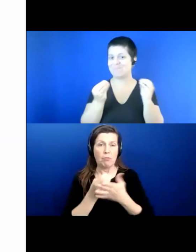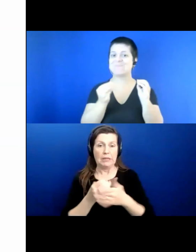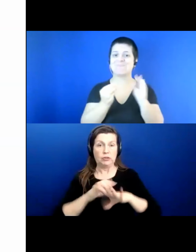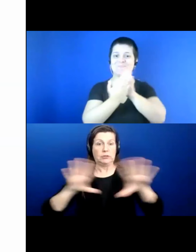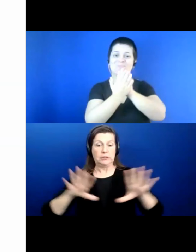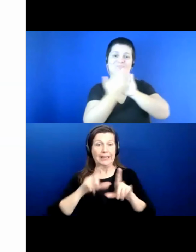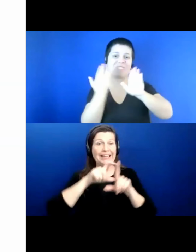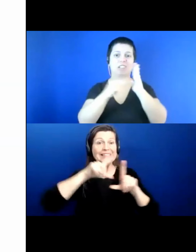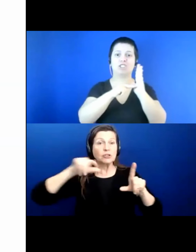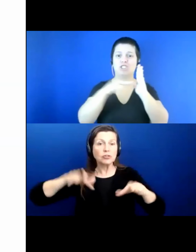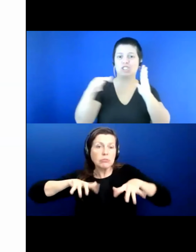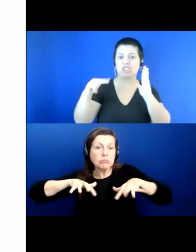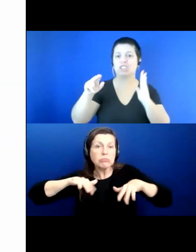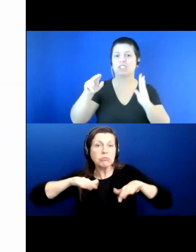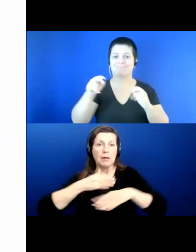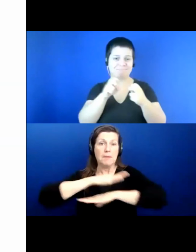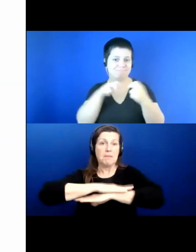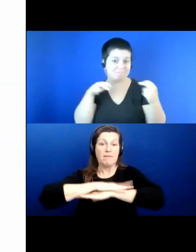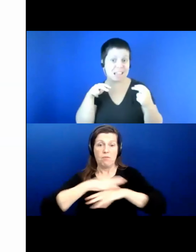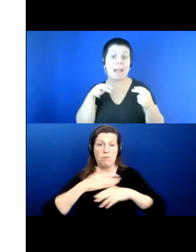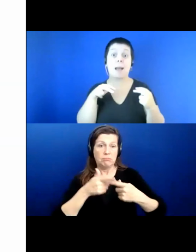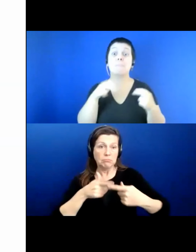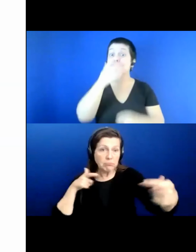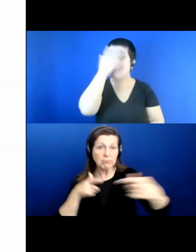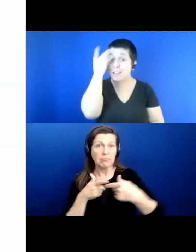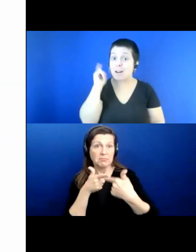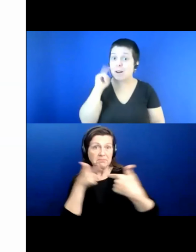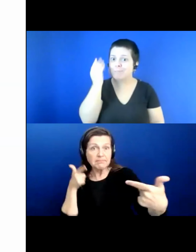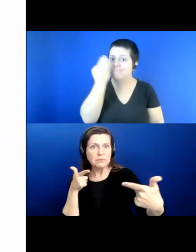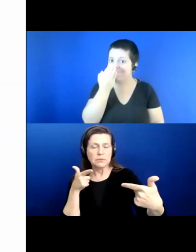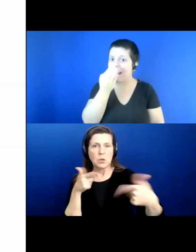interesting also for persons with deafblindness.